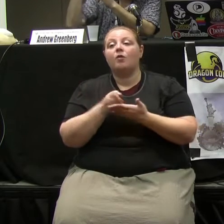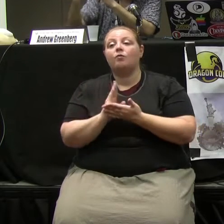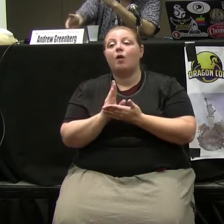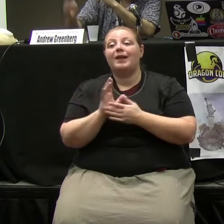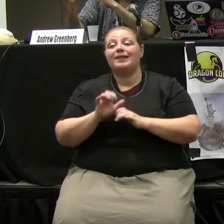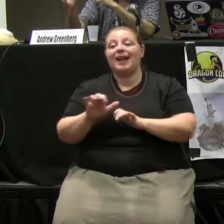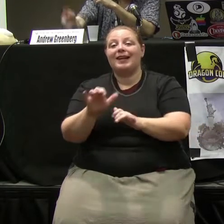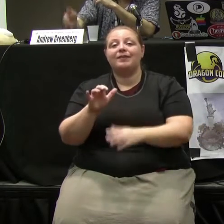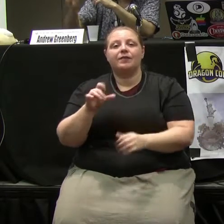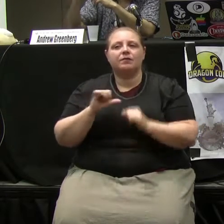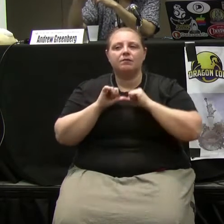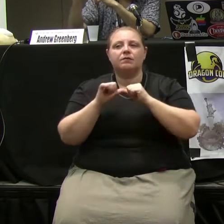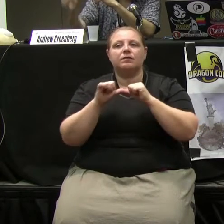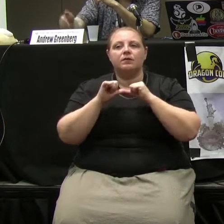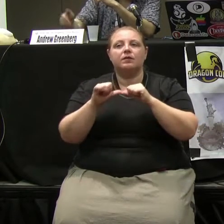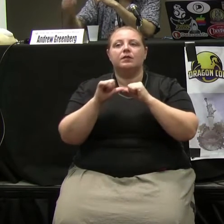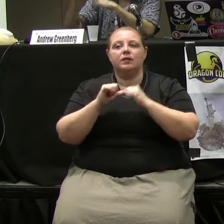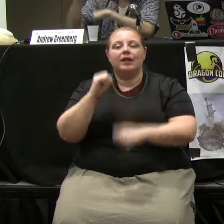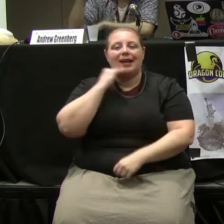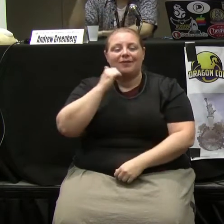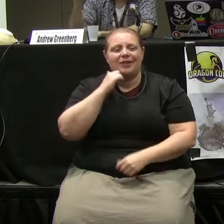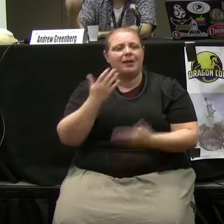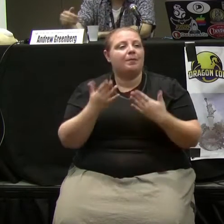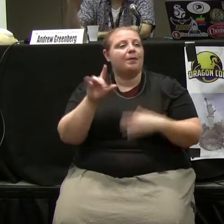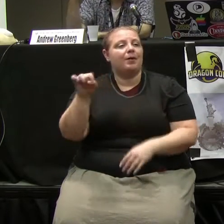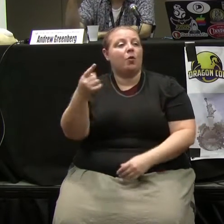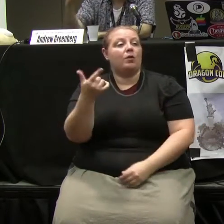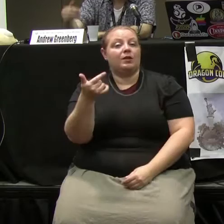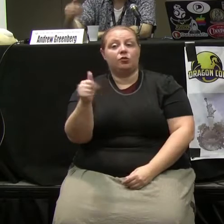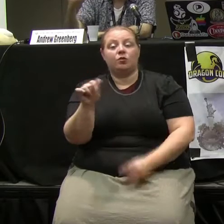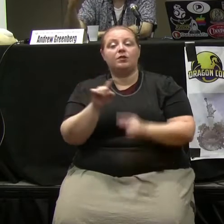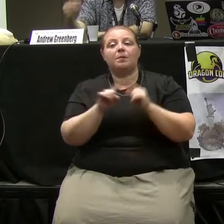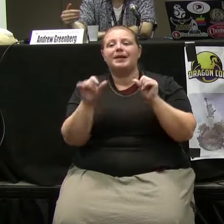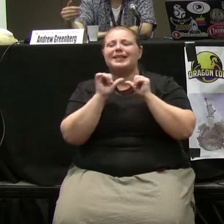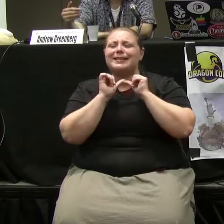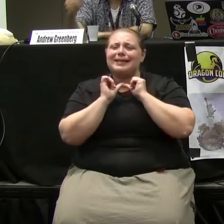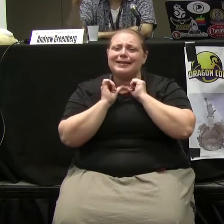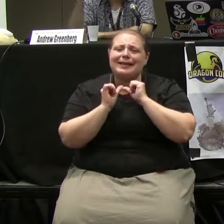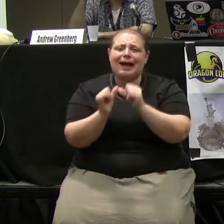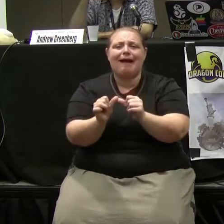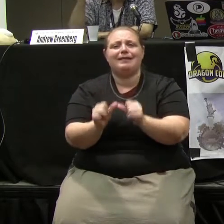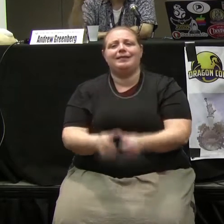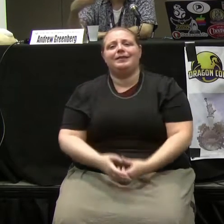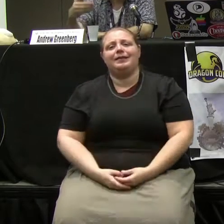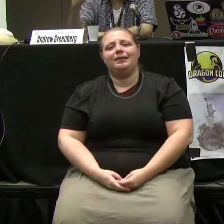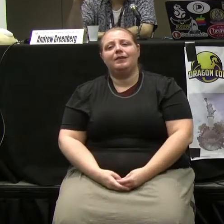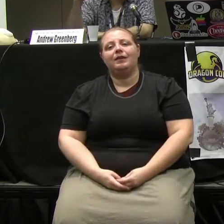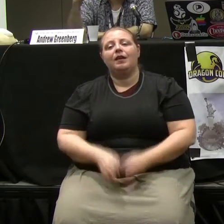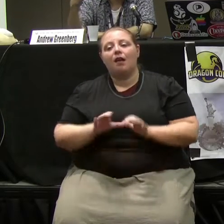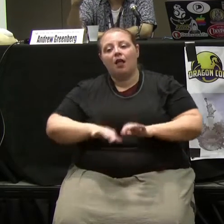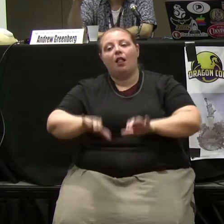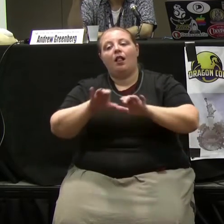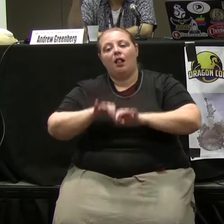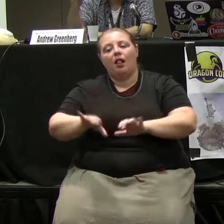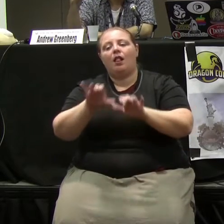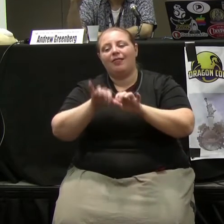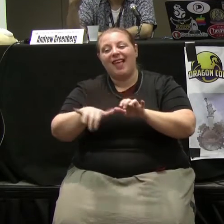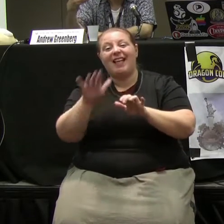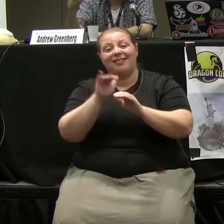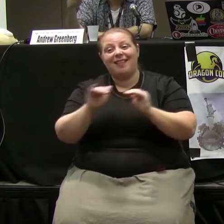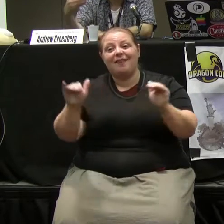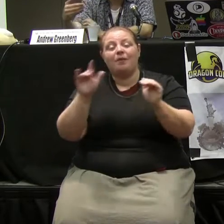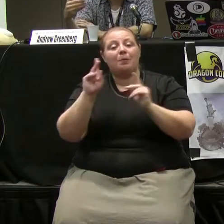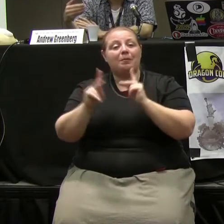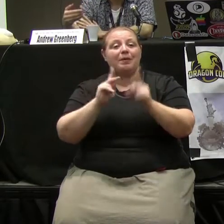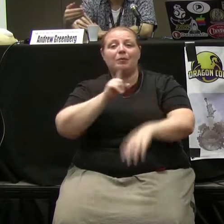there all the time. Maybe I'm just looking at Georgia, but it is a constant, constant thing. And that level of activism is something people